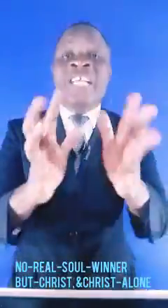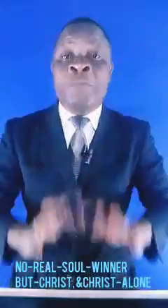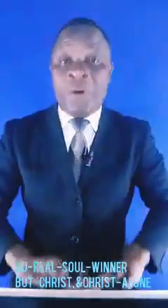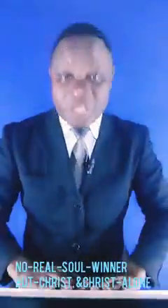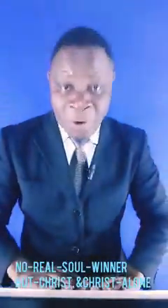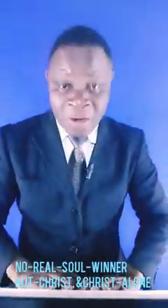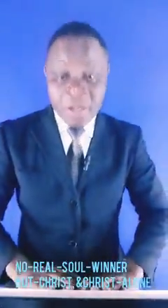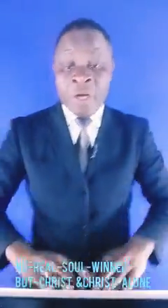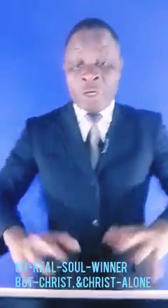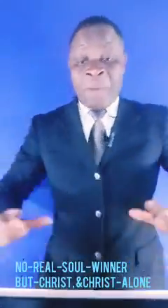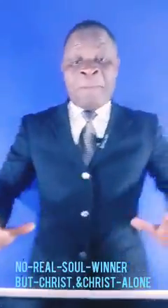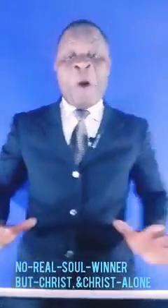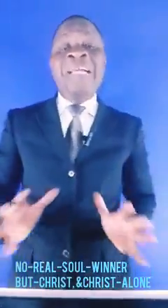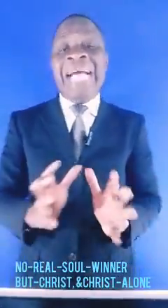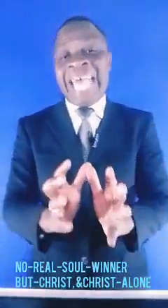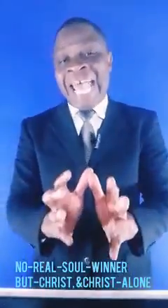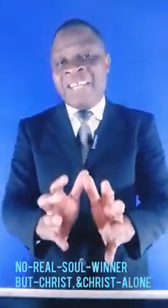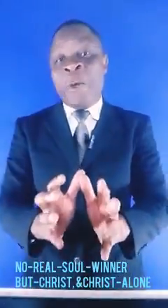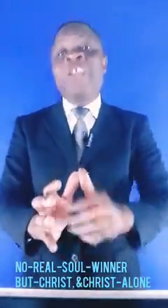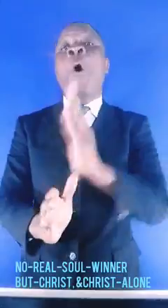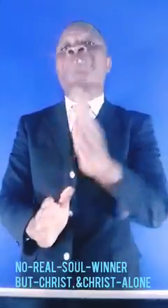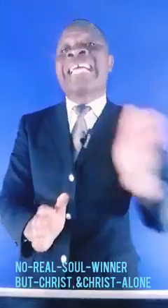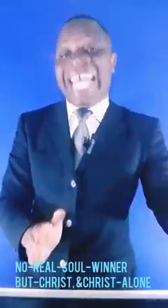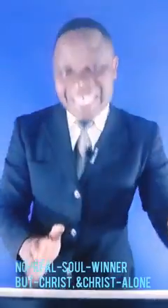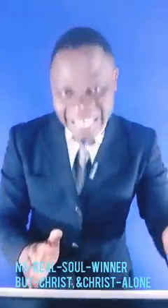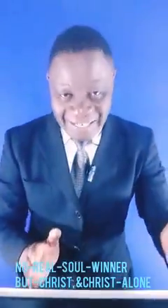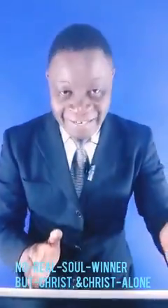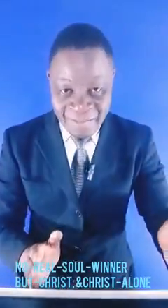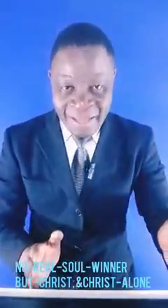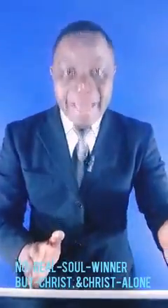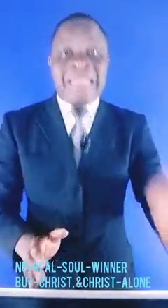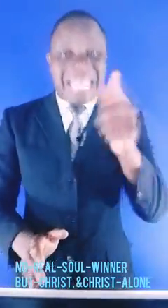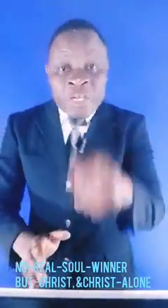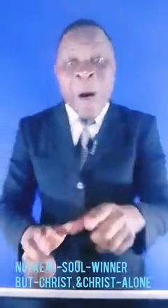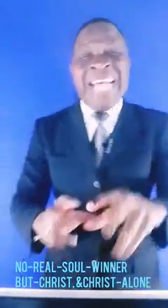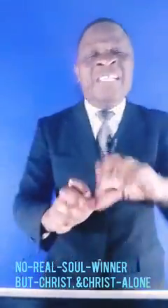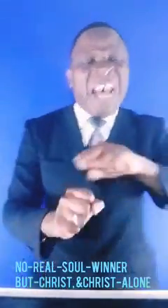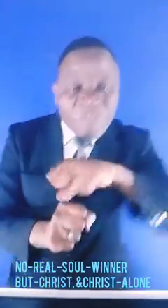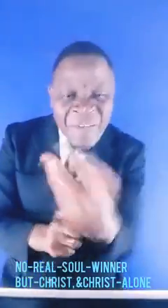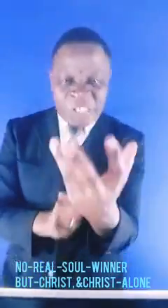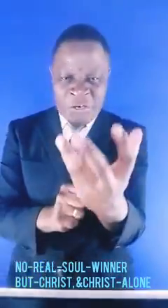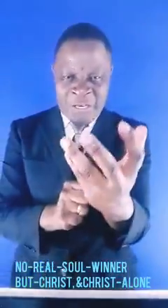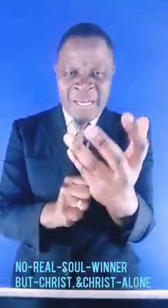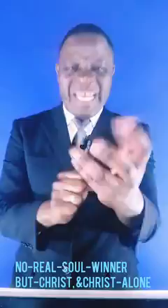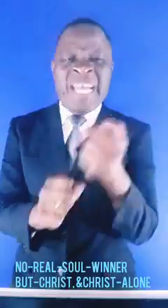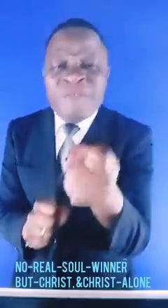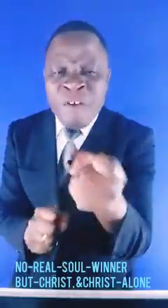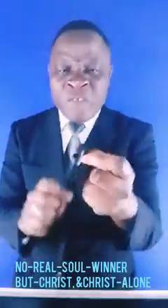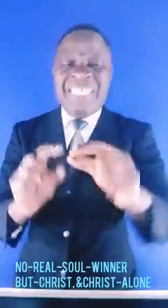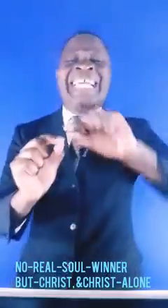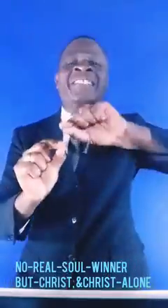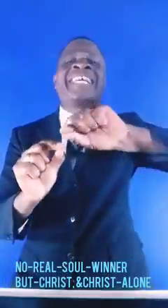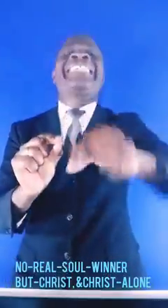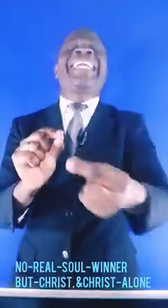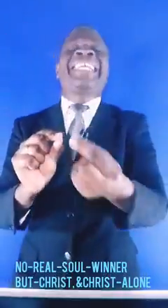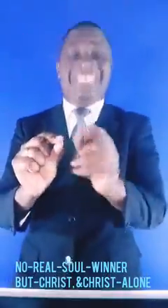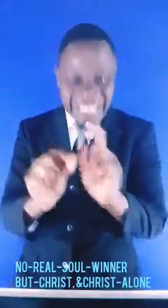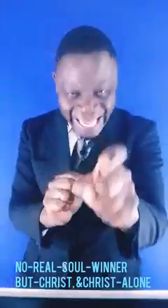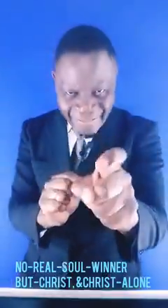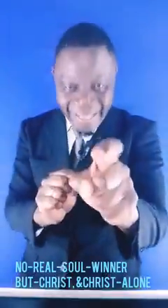is possible to be born again when you already exist. That's why salvation involves instantaneous death